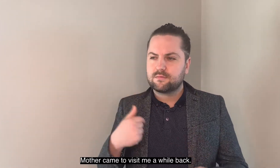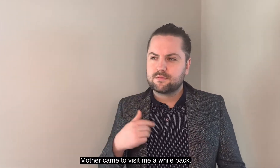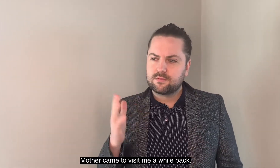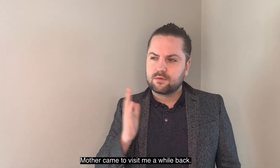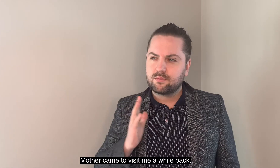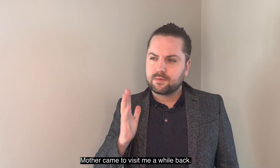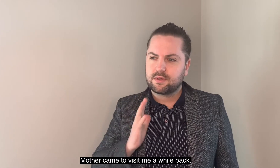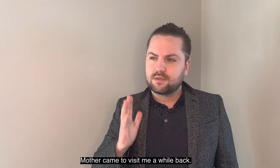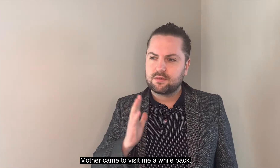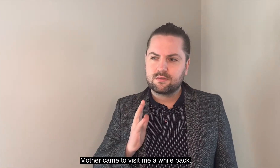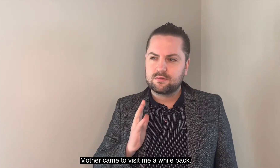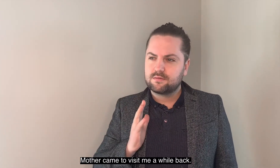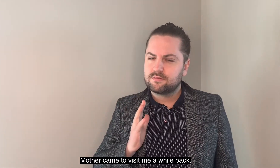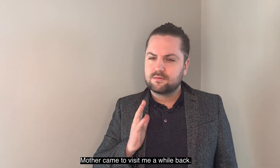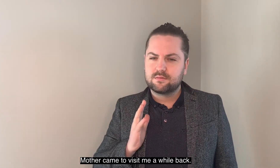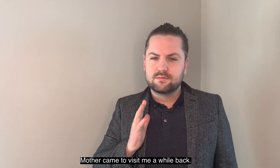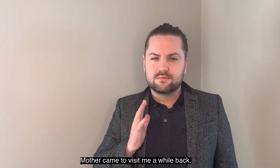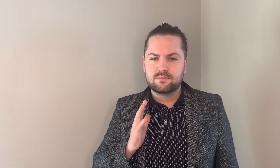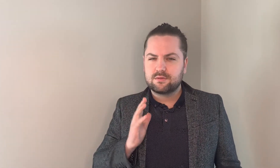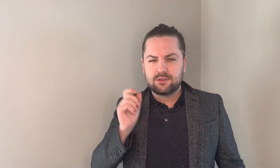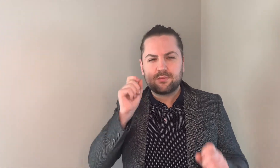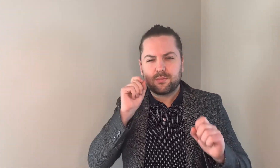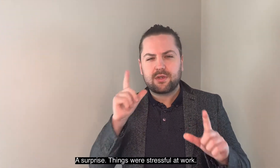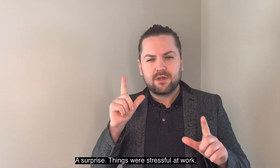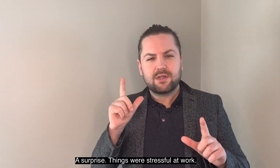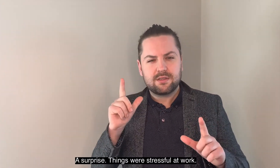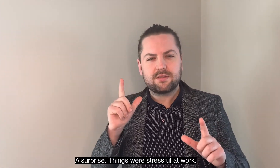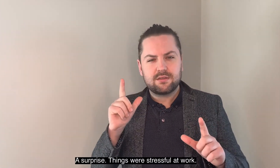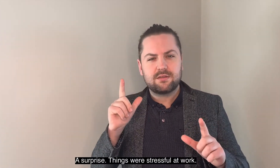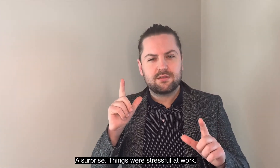Mother came to visit me a while back. A surprise.